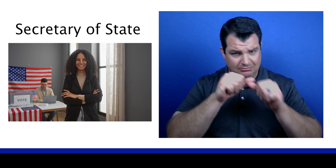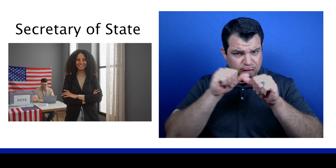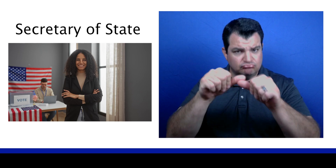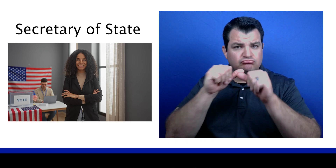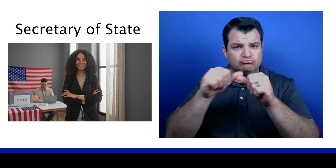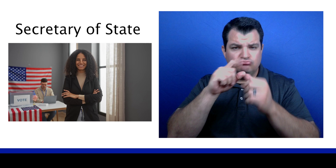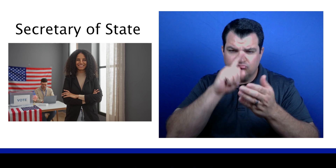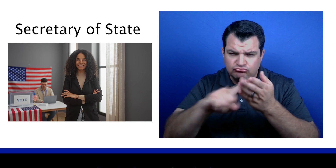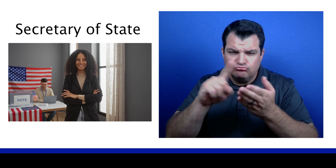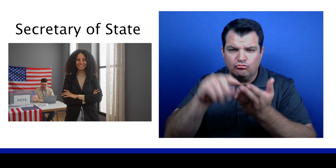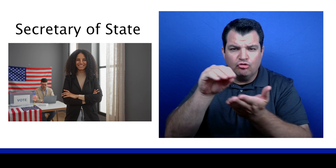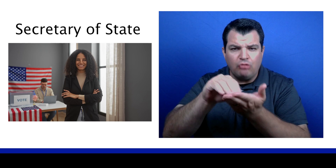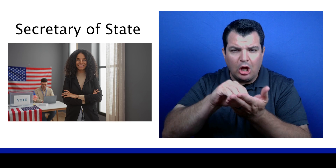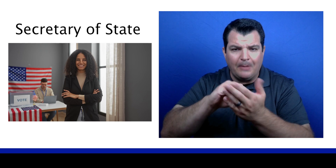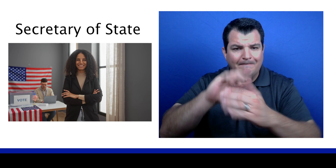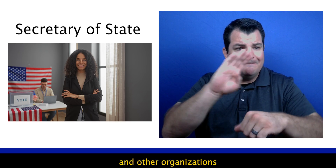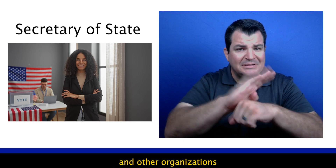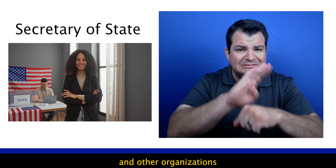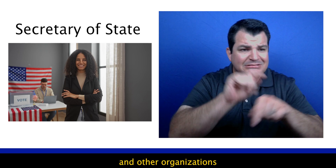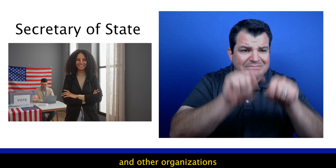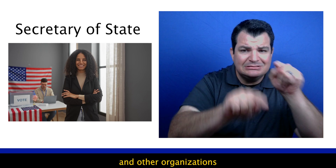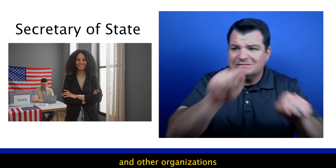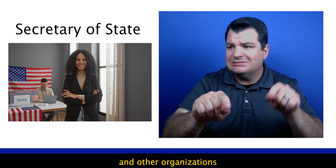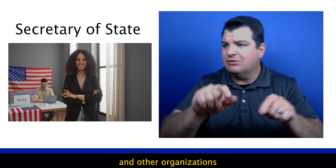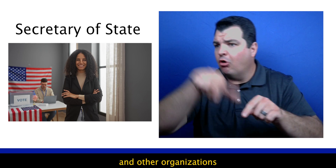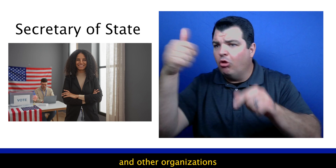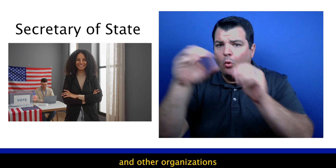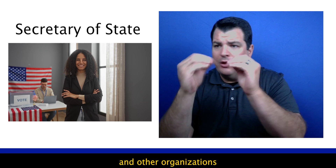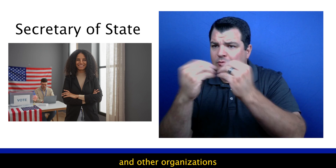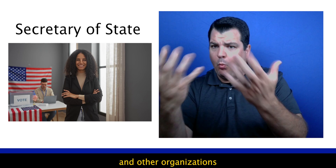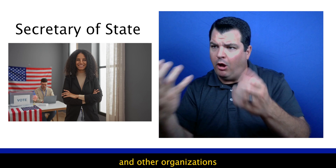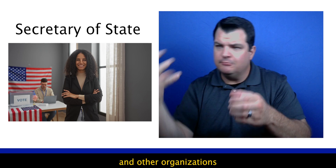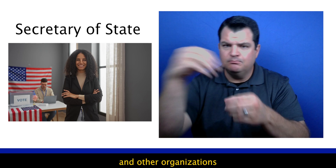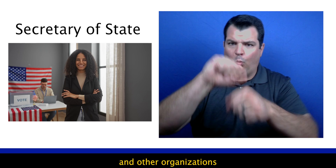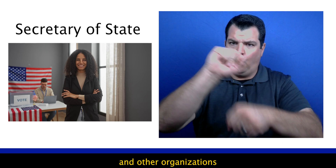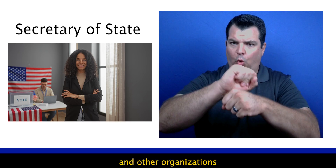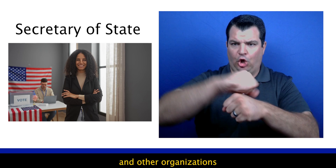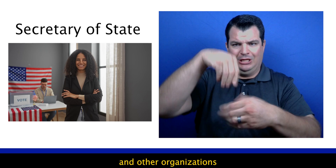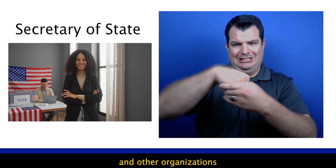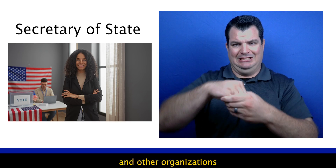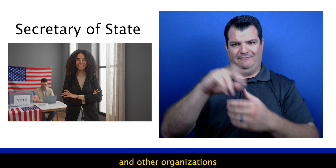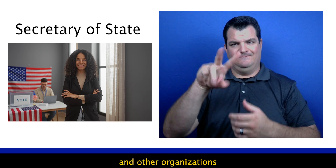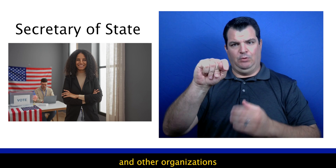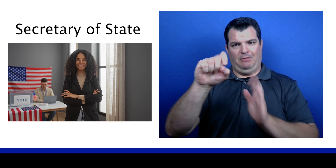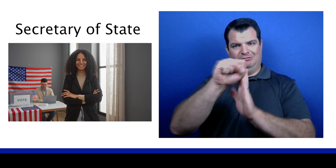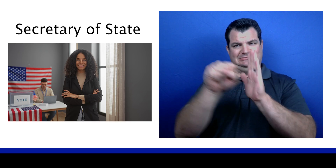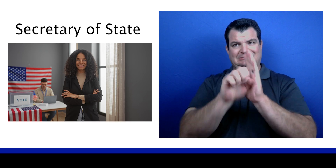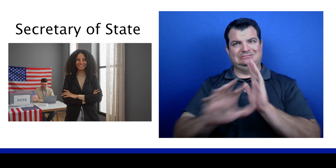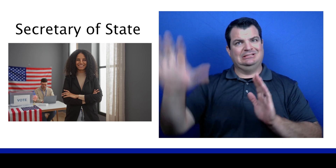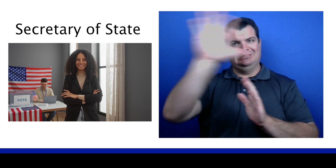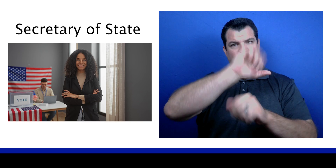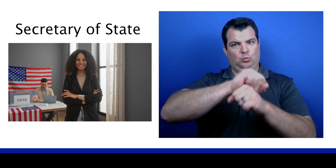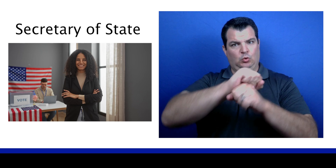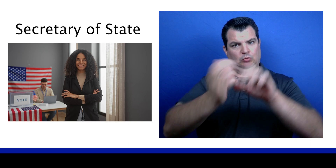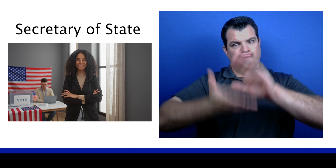It maintains records on businesses and other organizations registered to operate in the state.